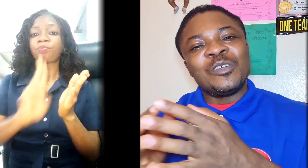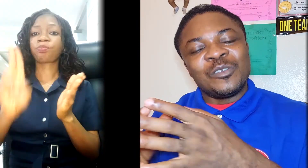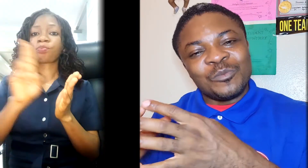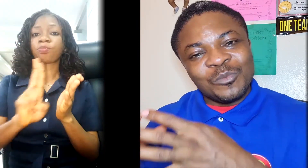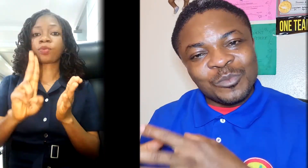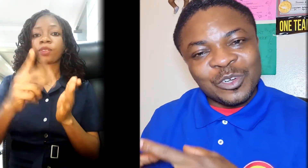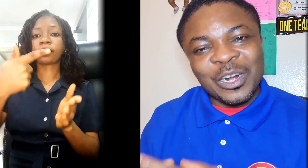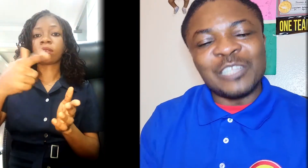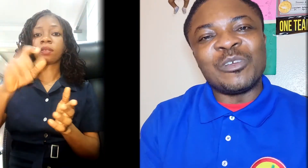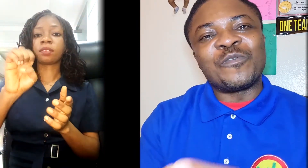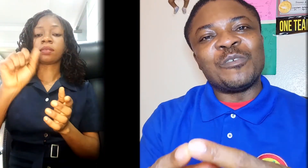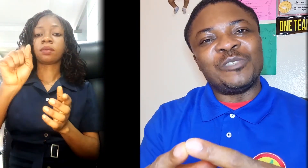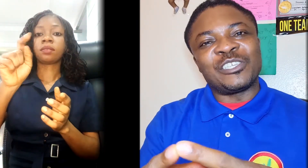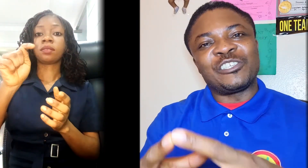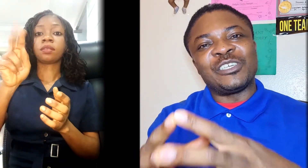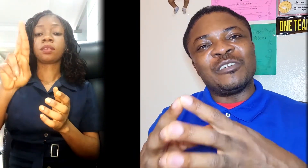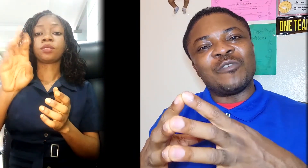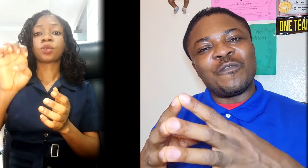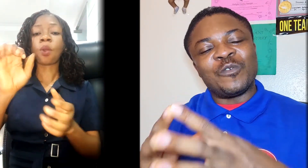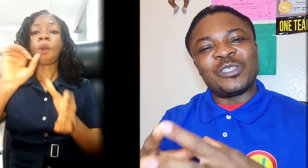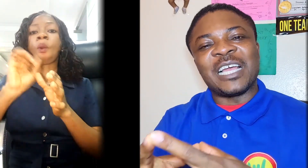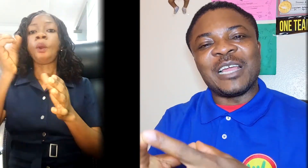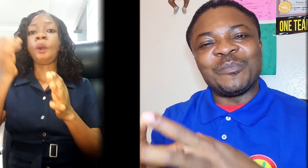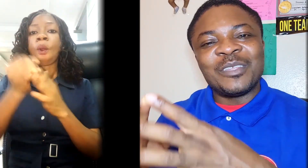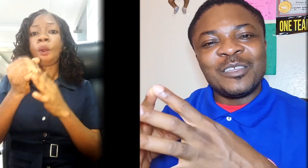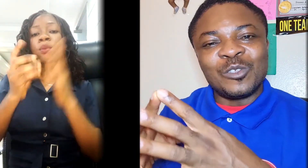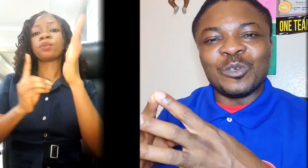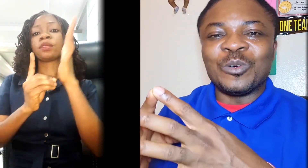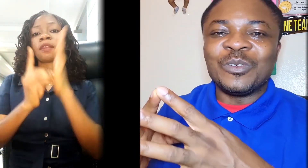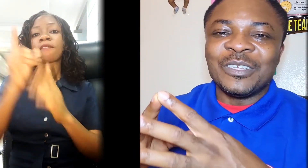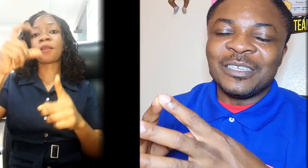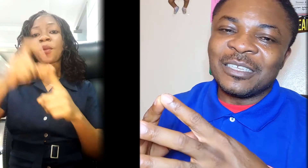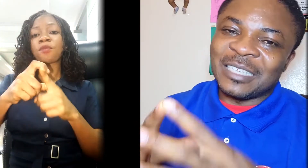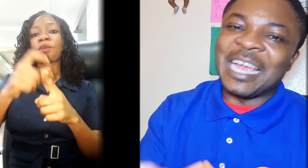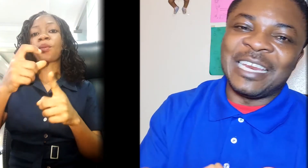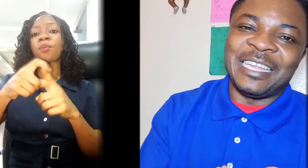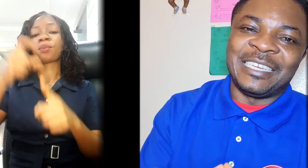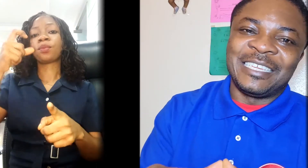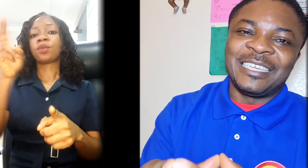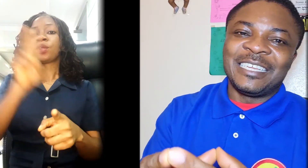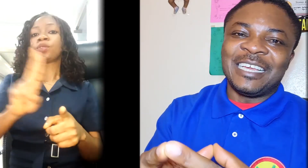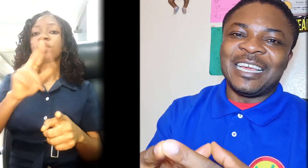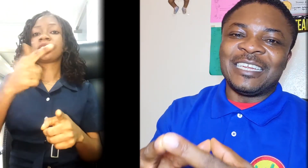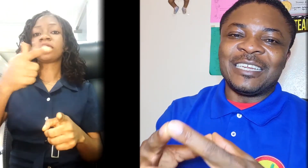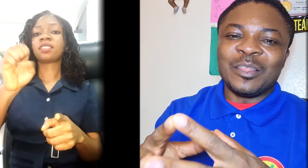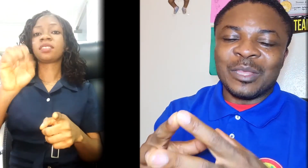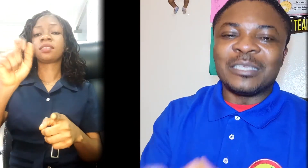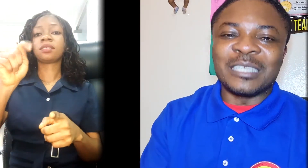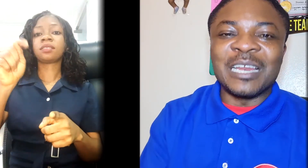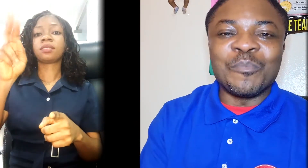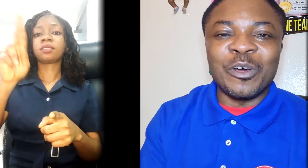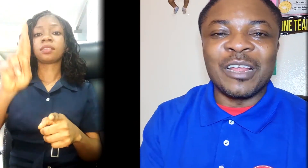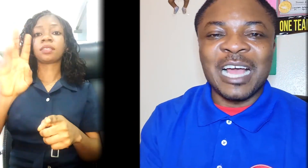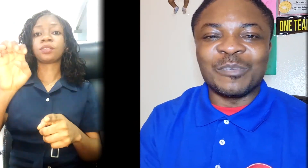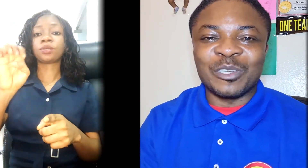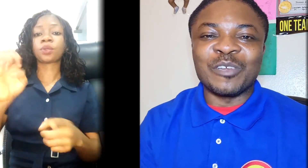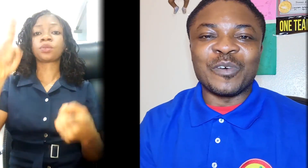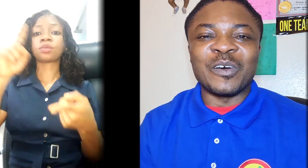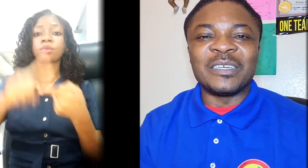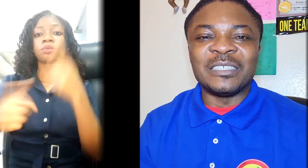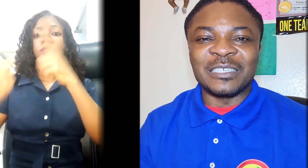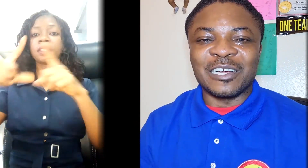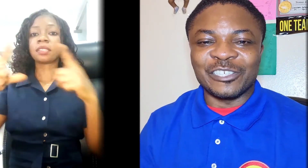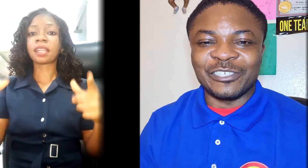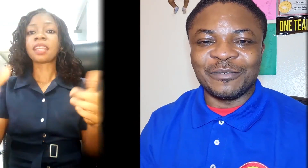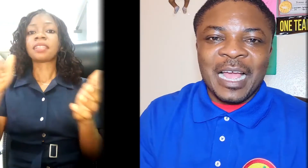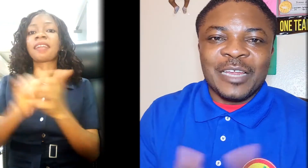or graduate from gesturing or full-time to signing. And this is an important aspect of